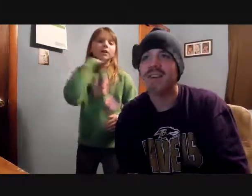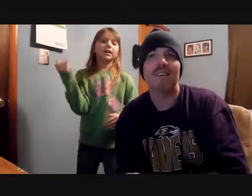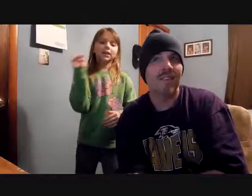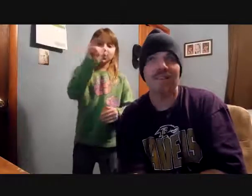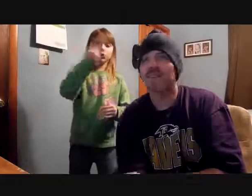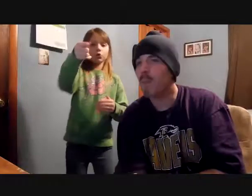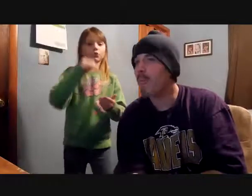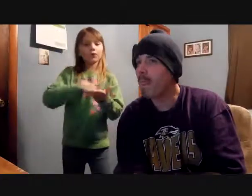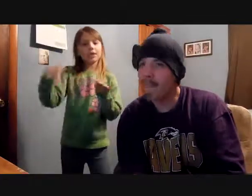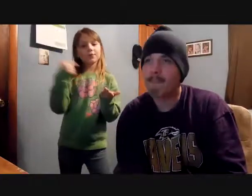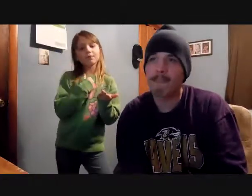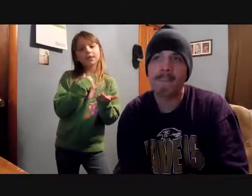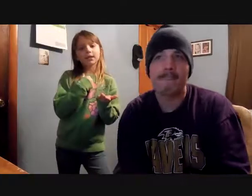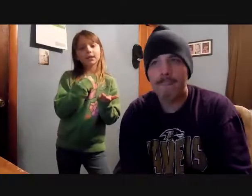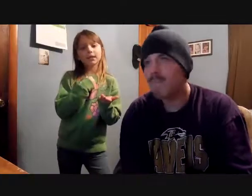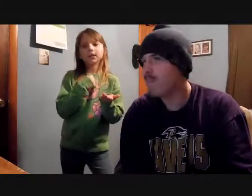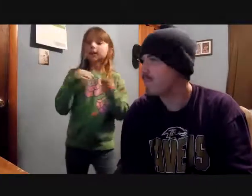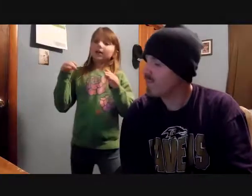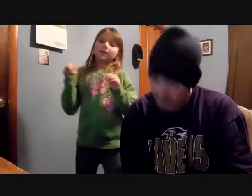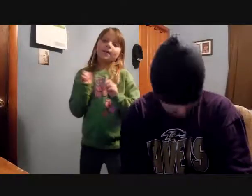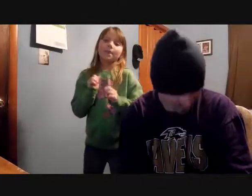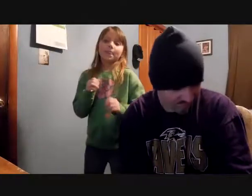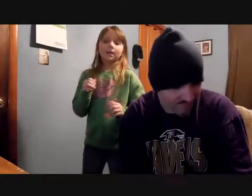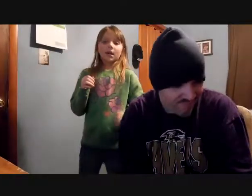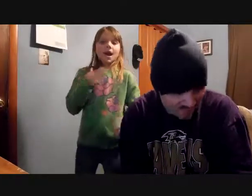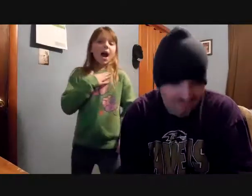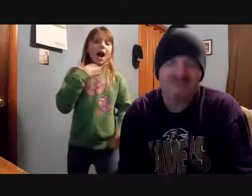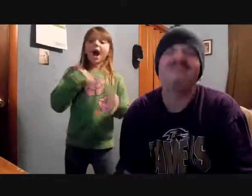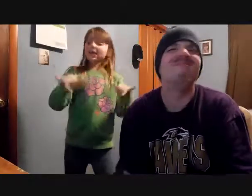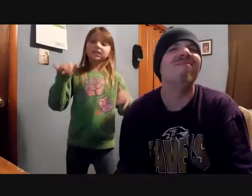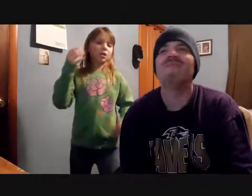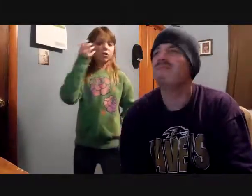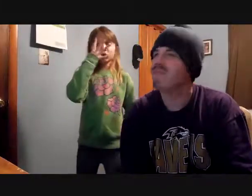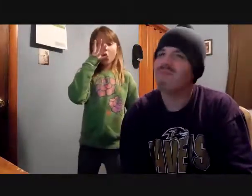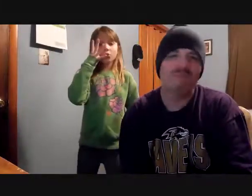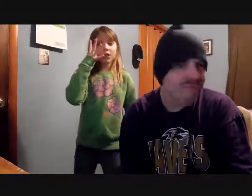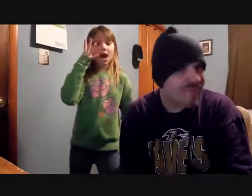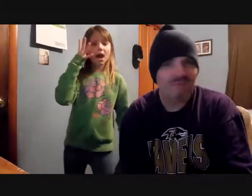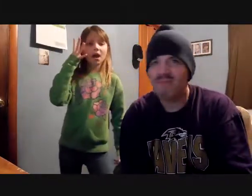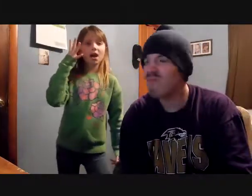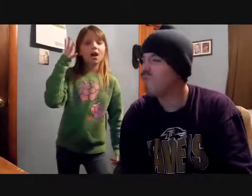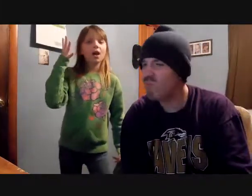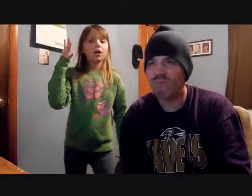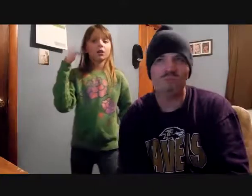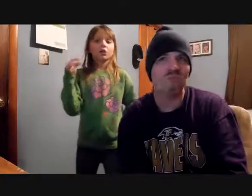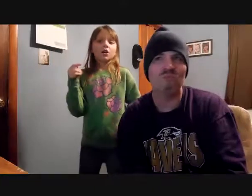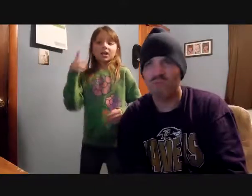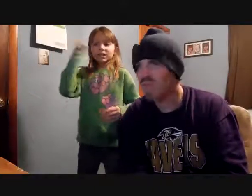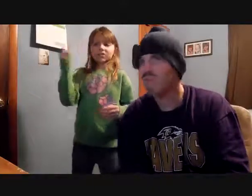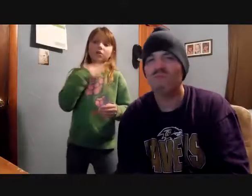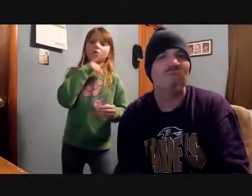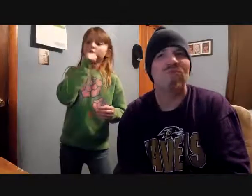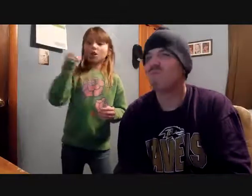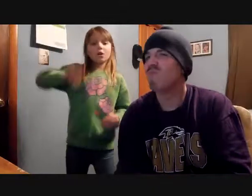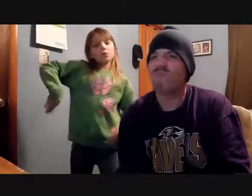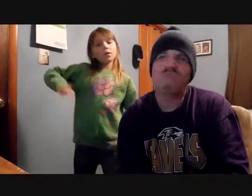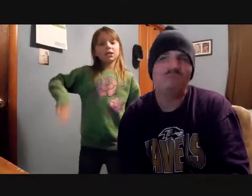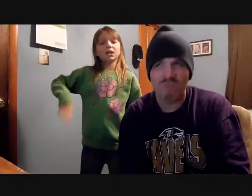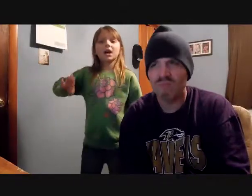why can't you forgive me? I'm still coming, taking off my way